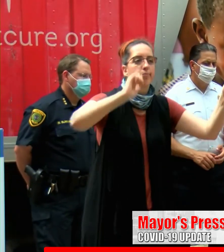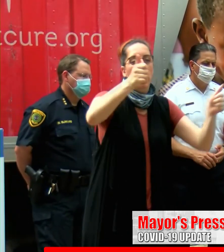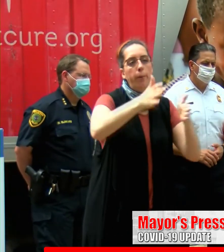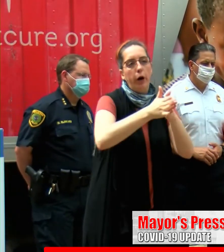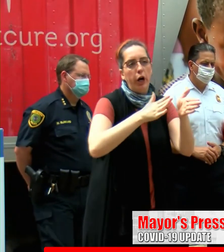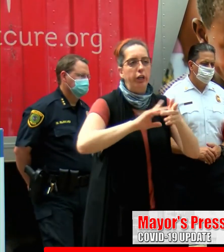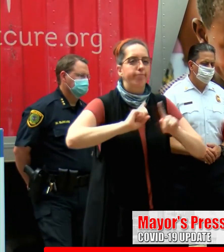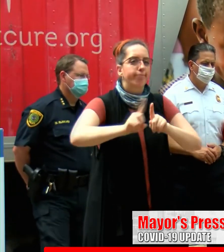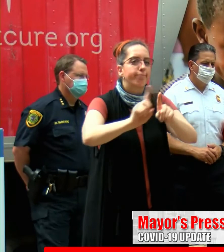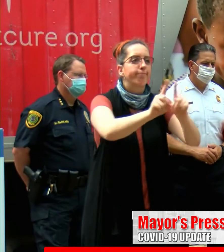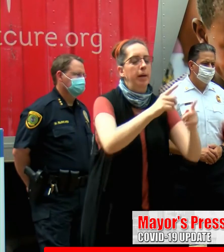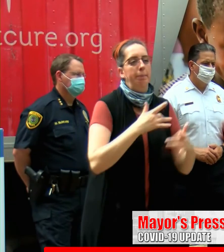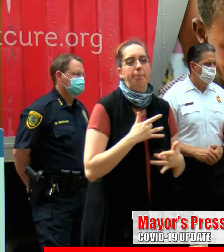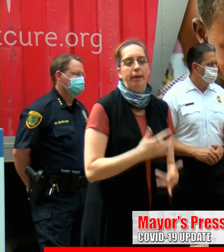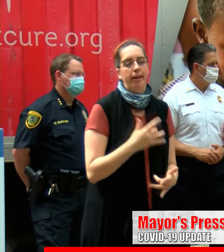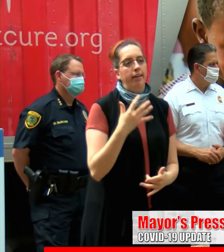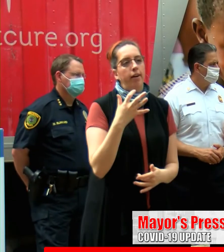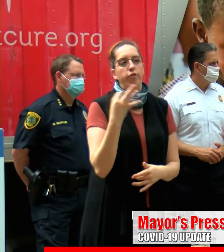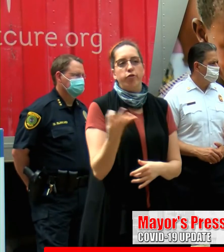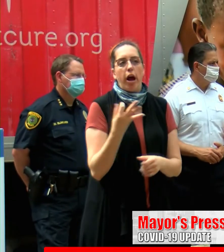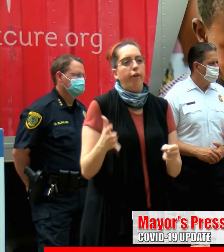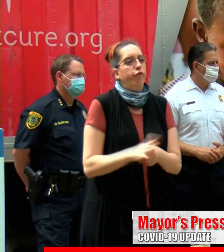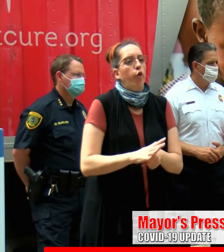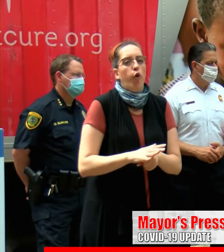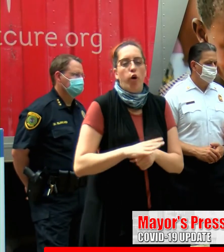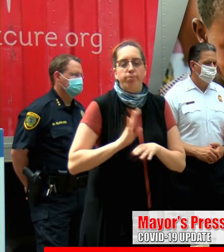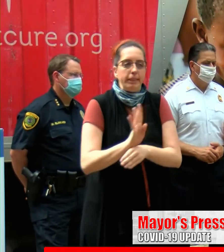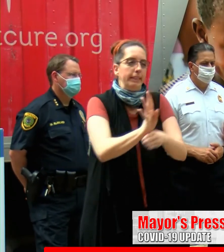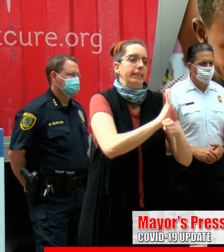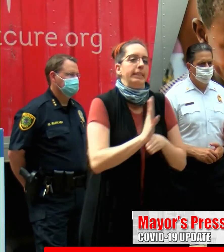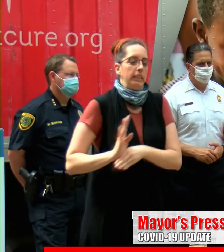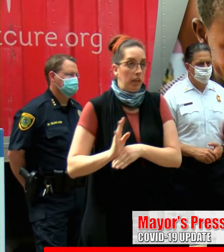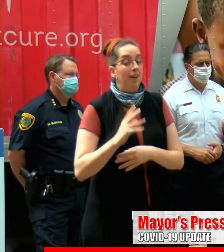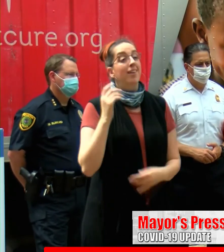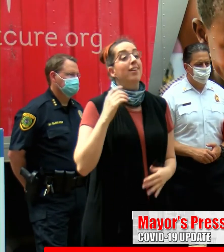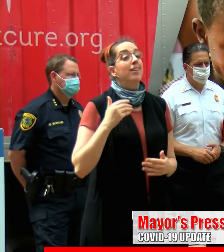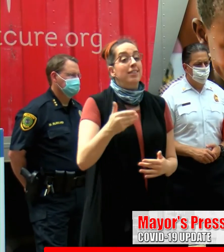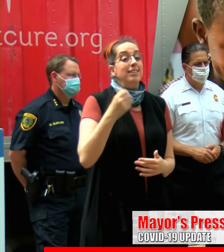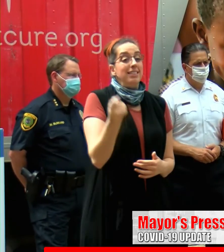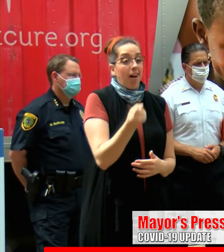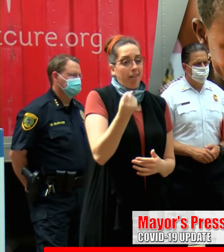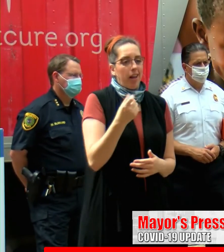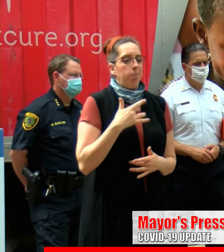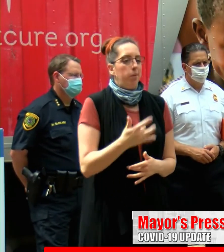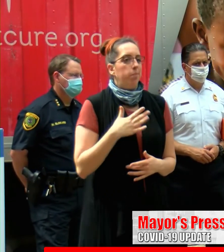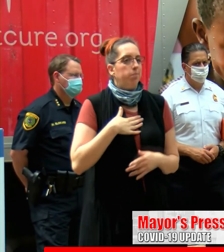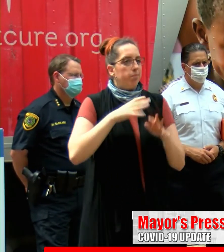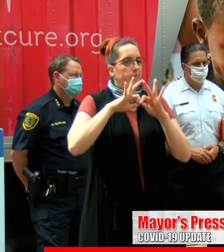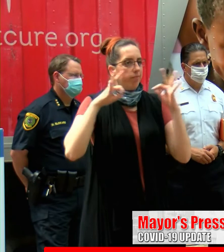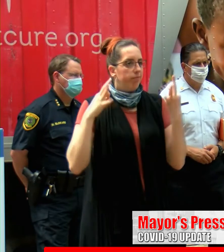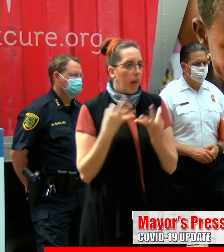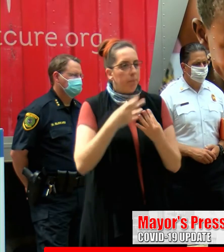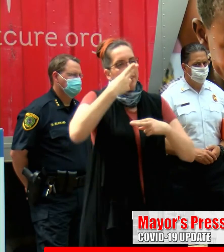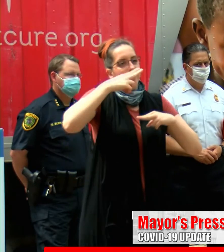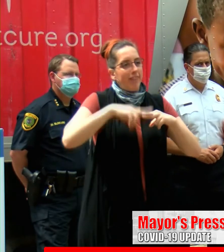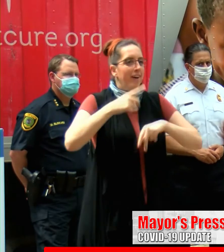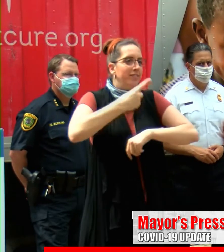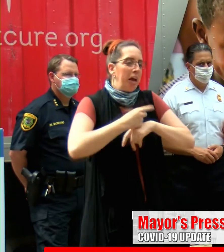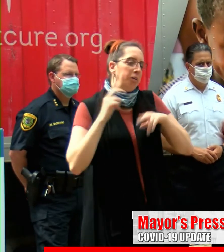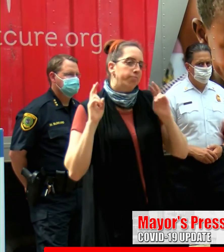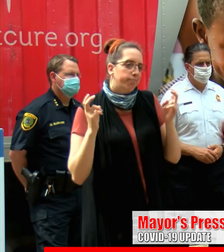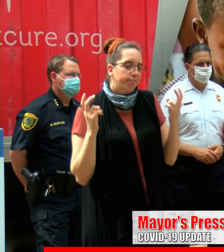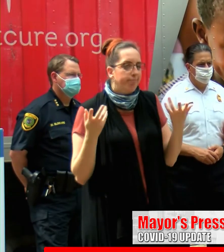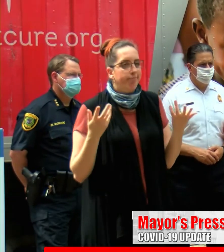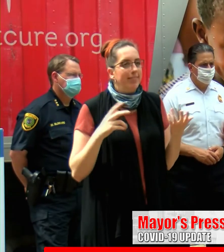parks. On Friday is a full day for me. On Saturday, for example, would be my family fun day,